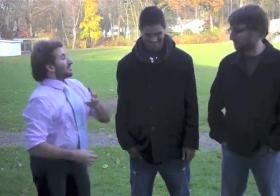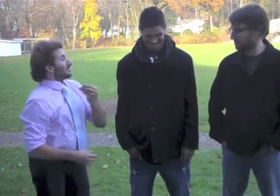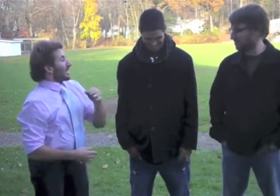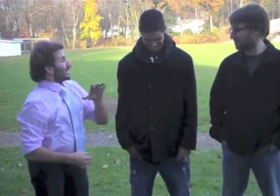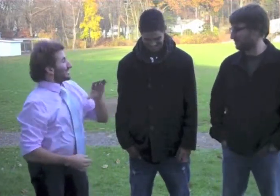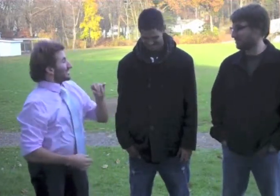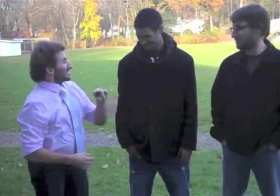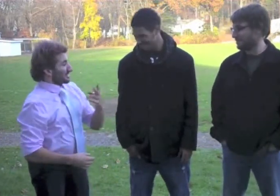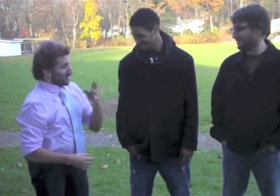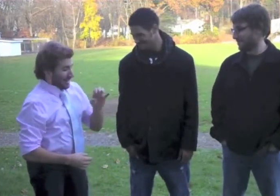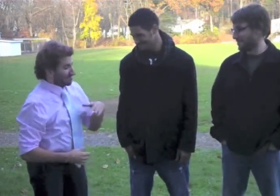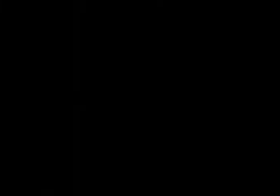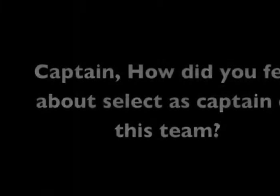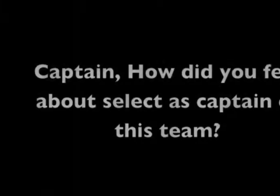tough at first, but it's been a great challenge.